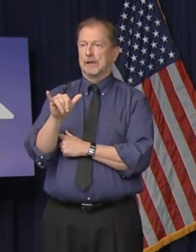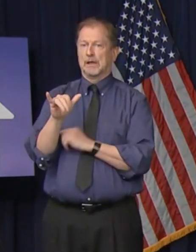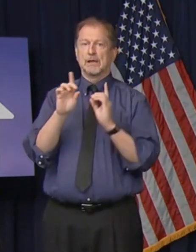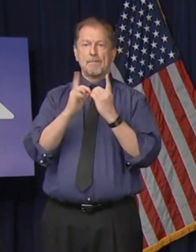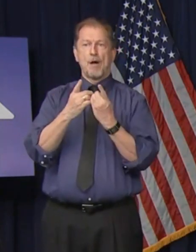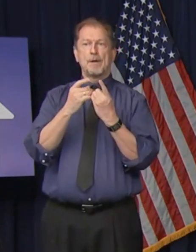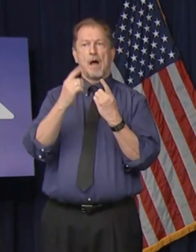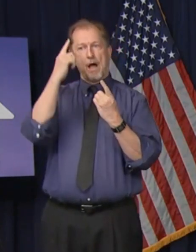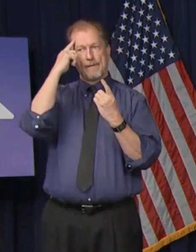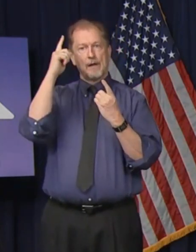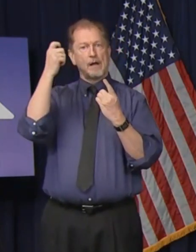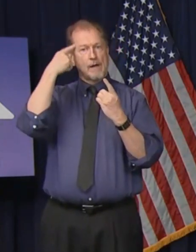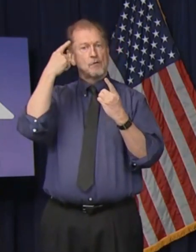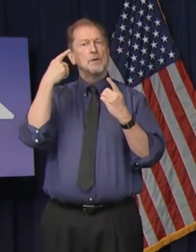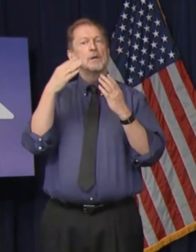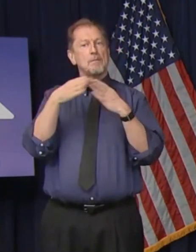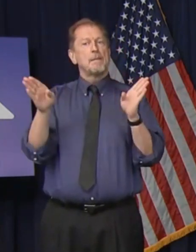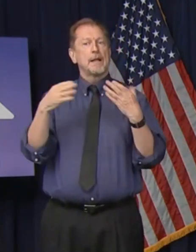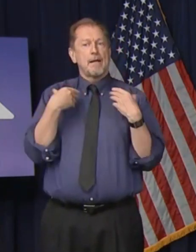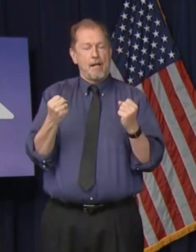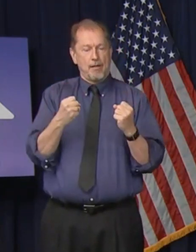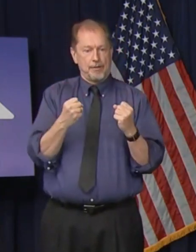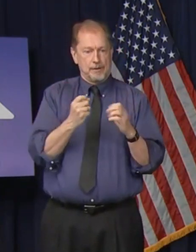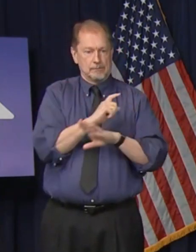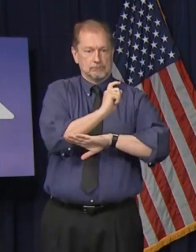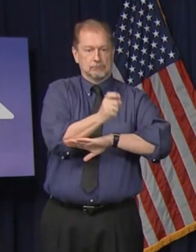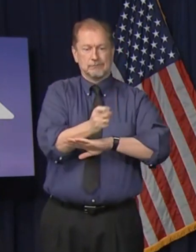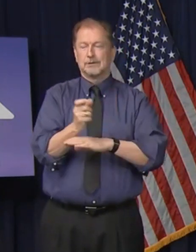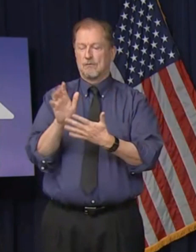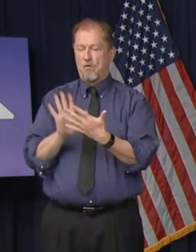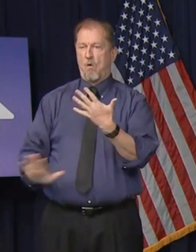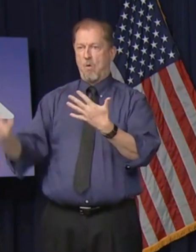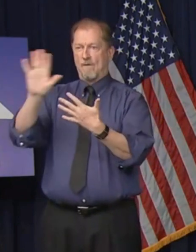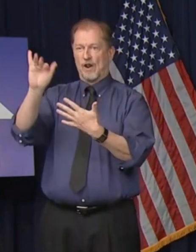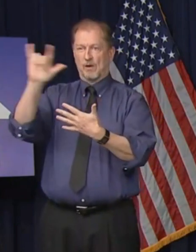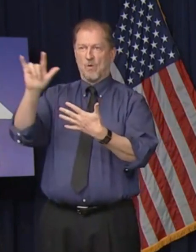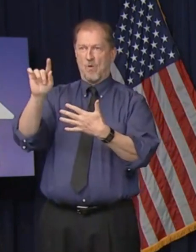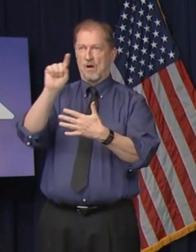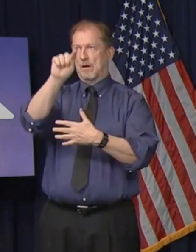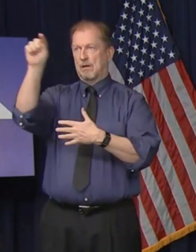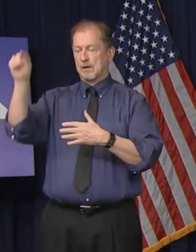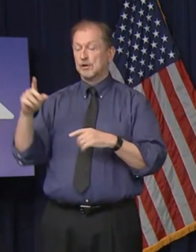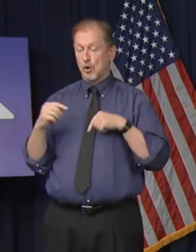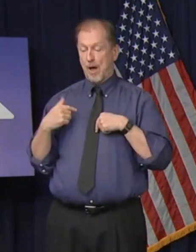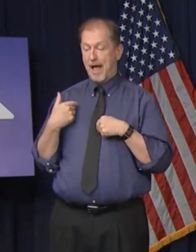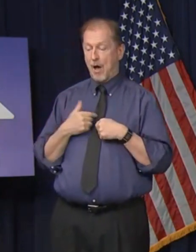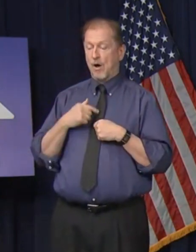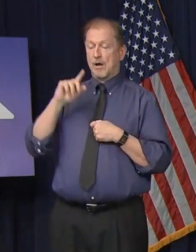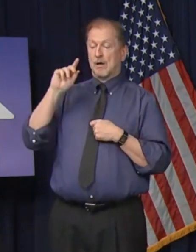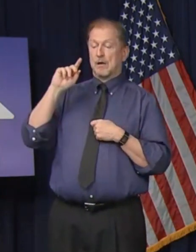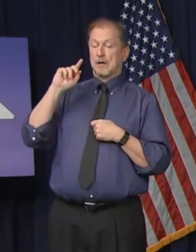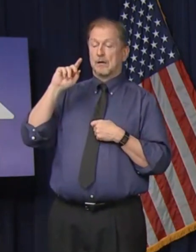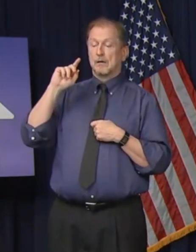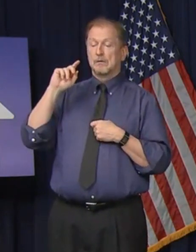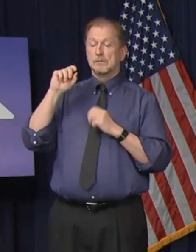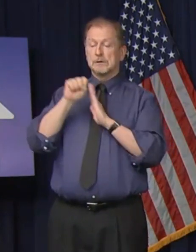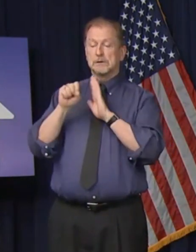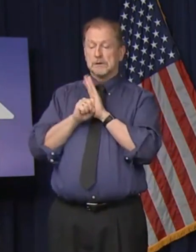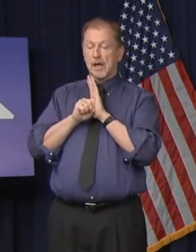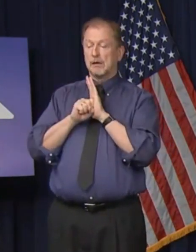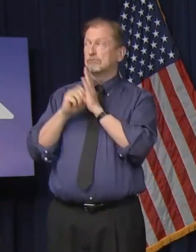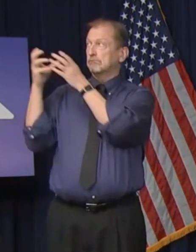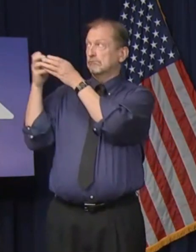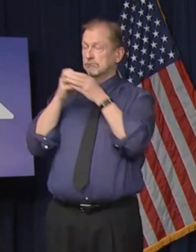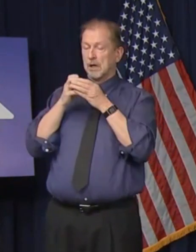of Public Health gets a delivery from the Illinois Department of Public Health, and they are the ones responsible at the